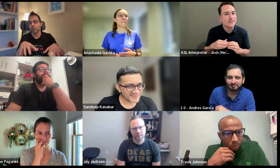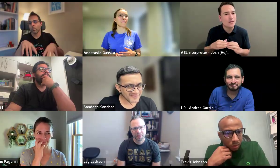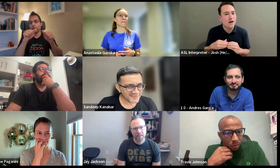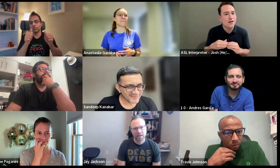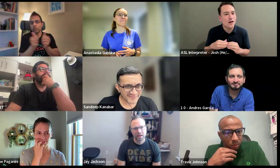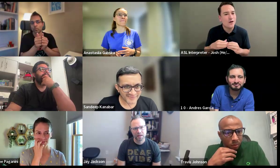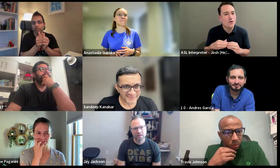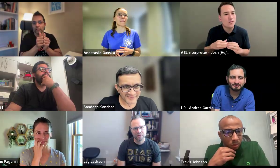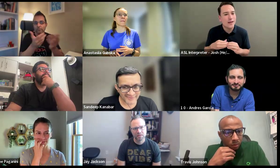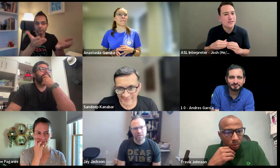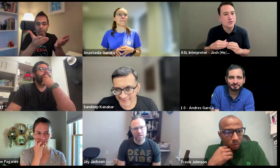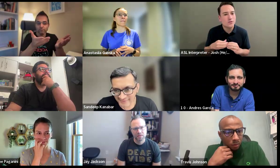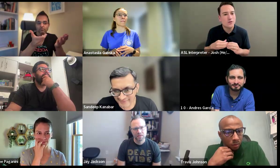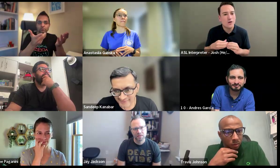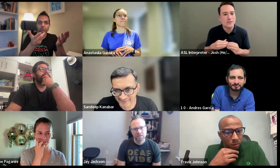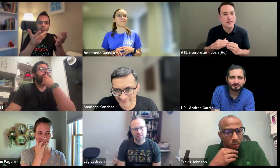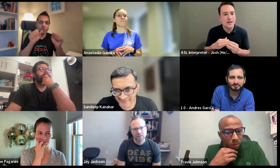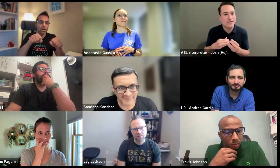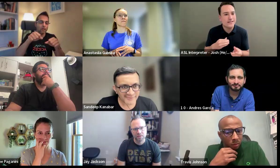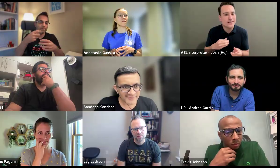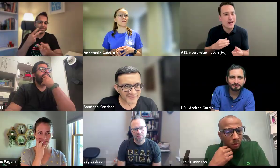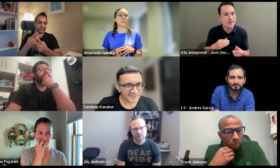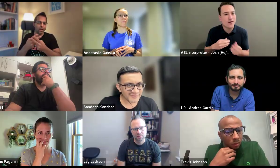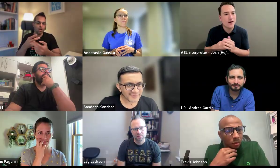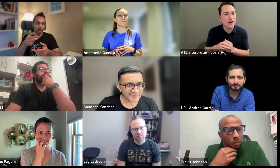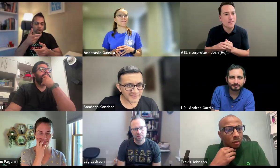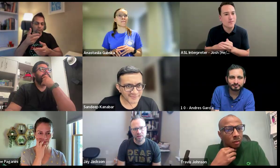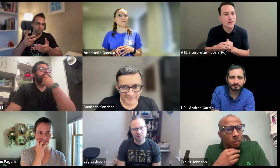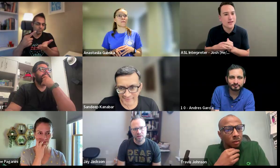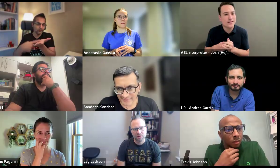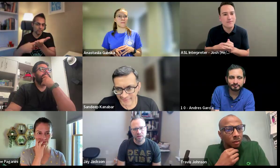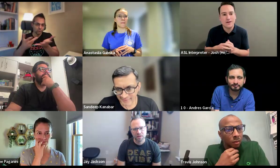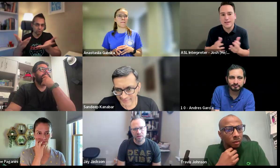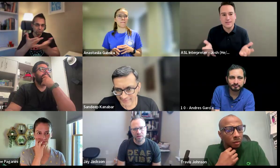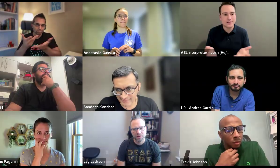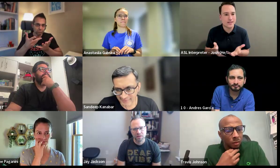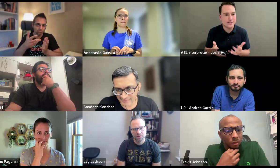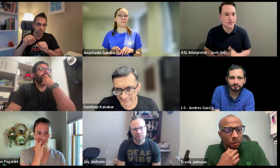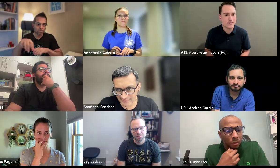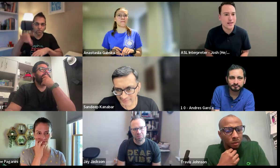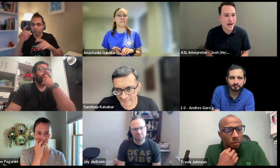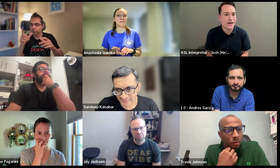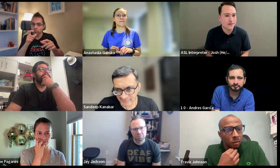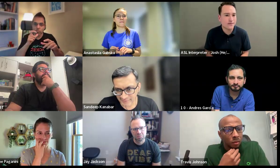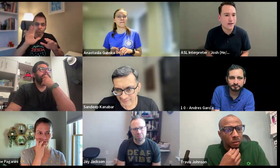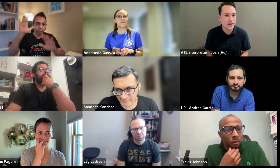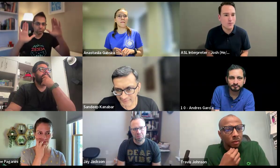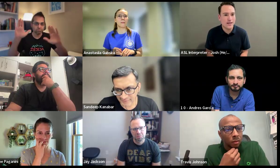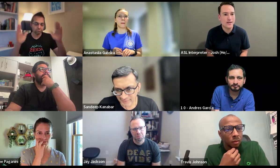This is Milad. Who would like to host an event together? We can definitely discuss this on Slack, and we